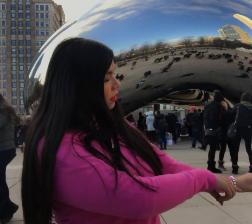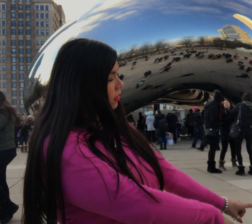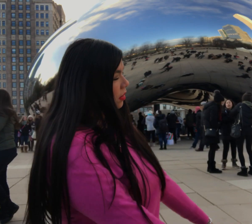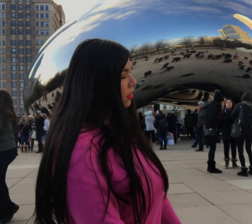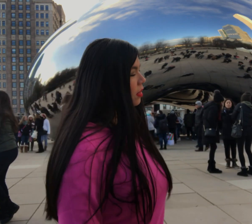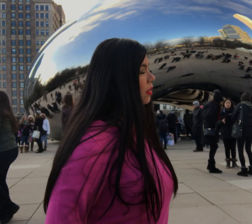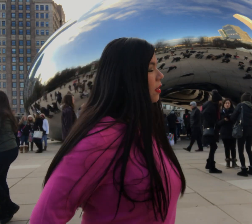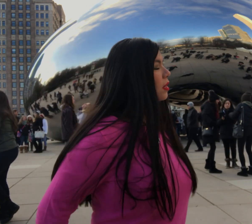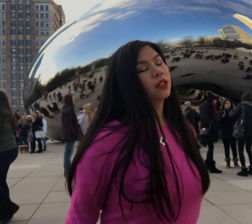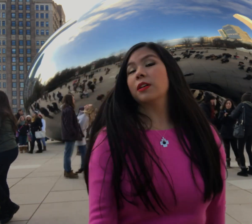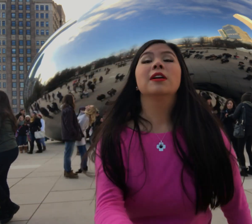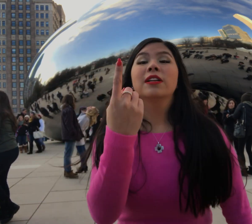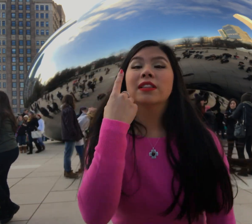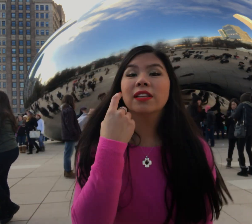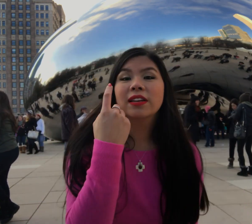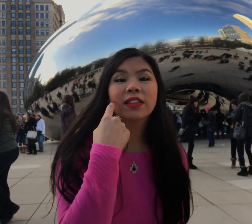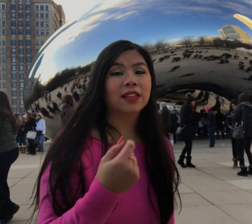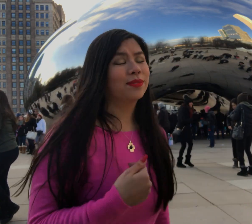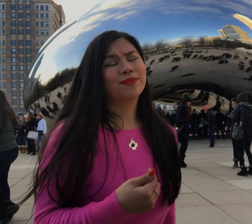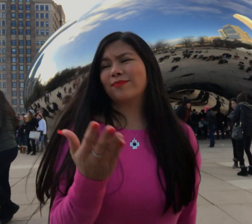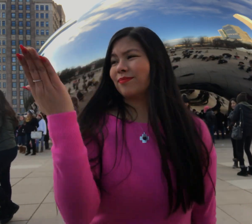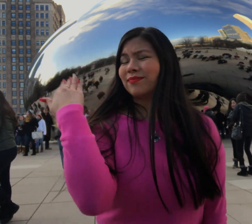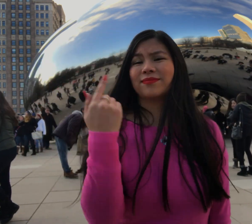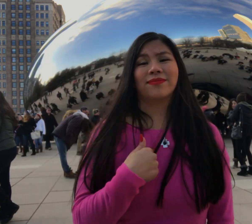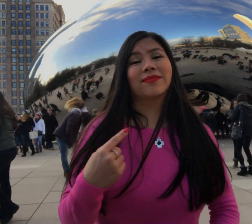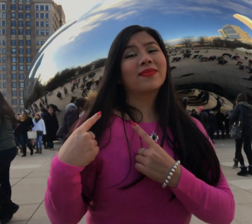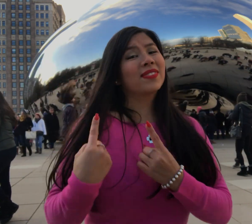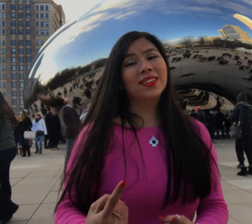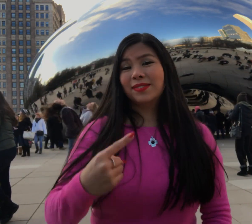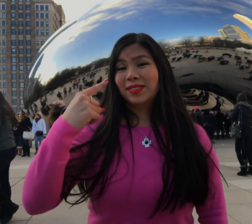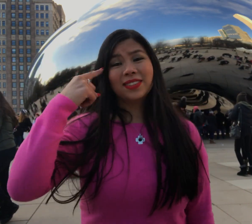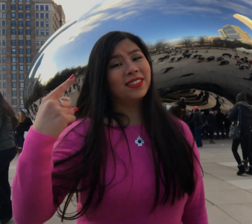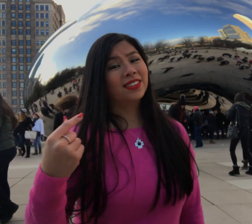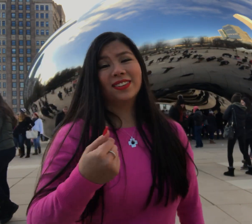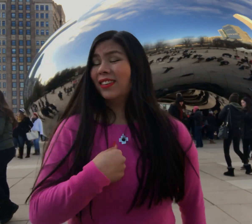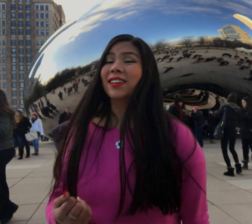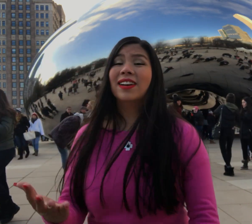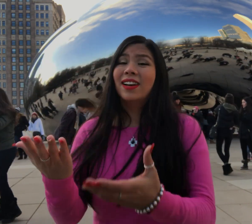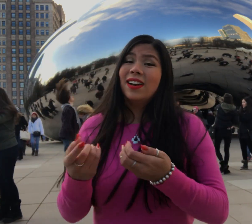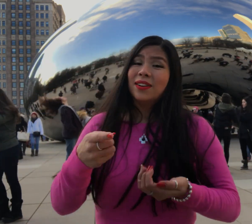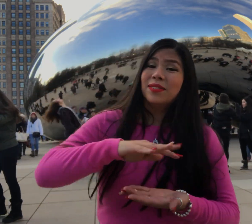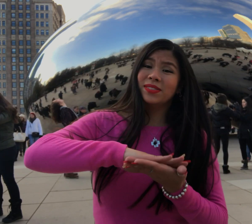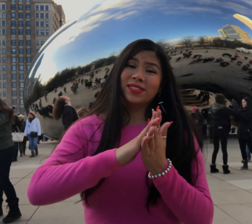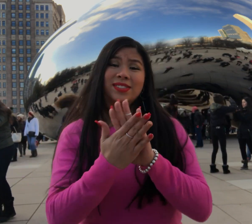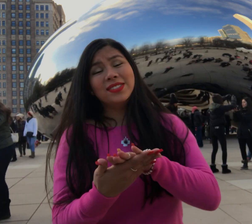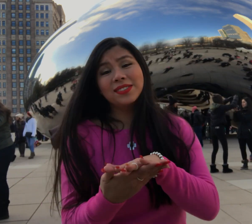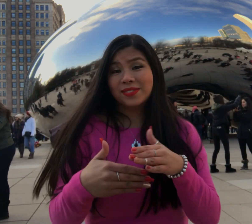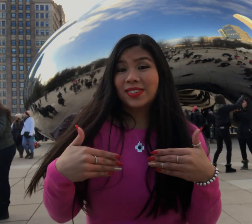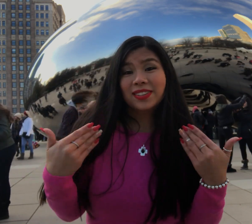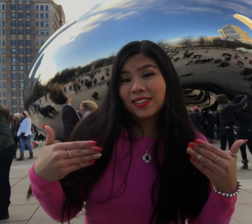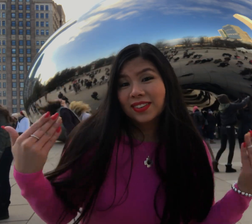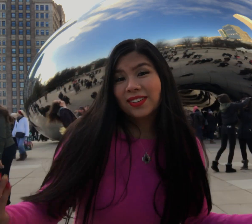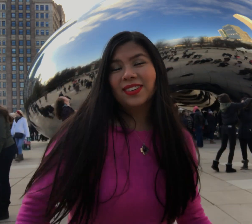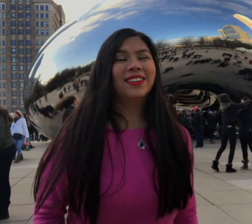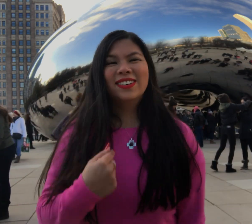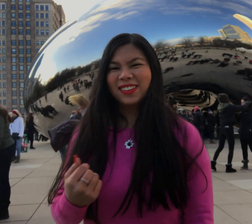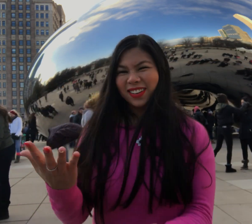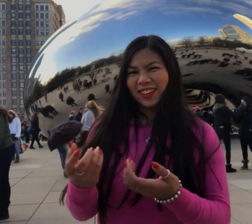Lately, I've been, I've been thinking I want you to be happier, I